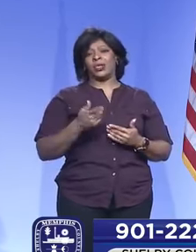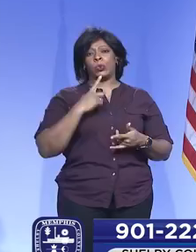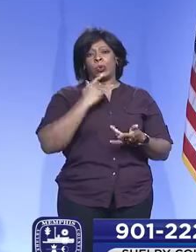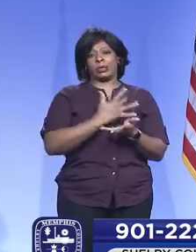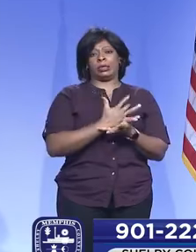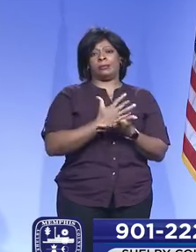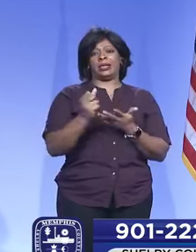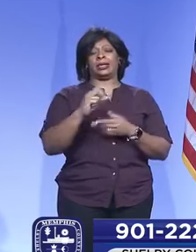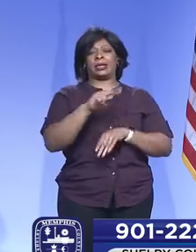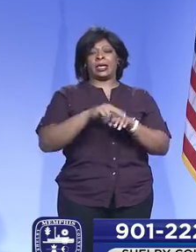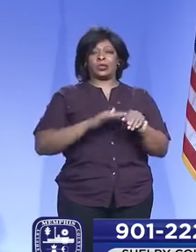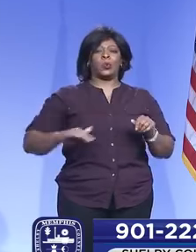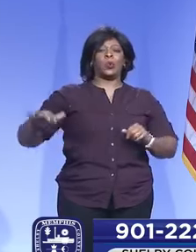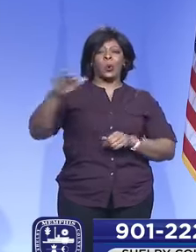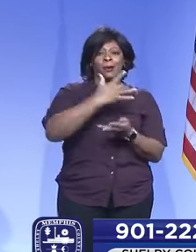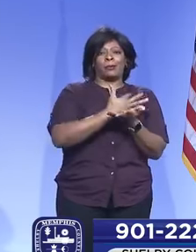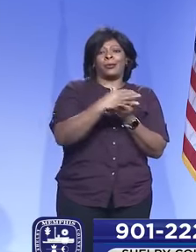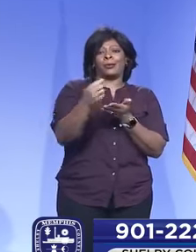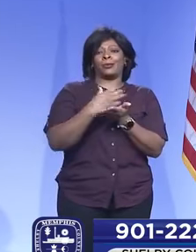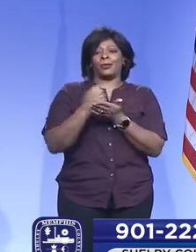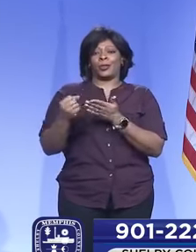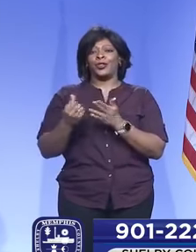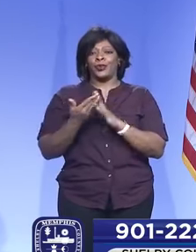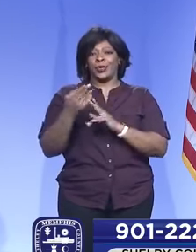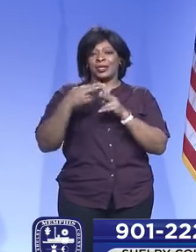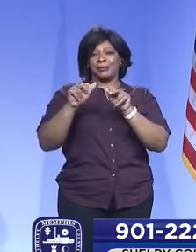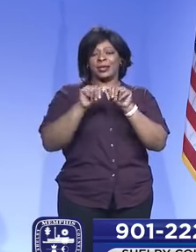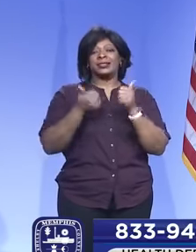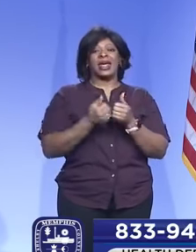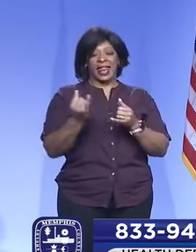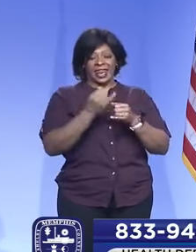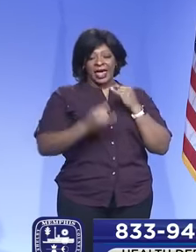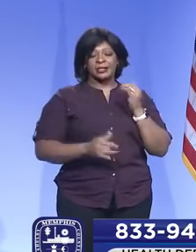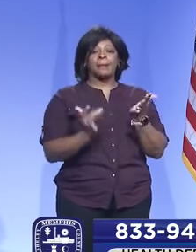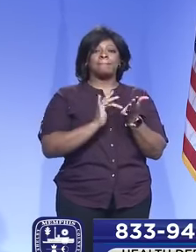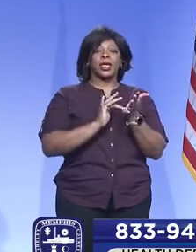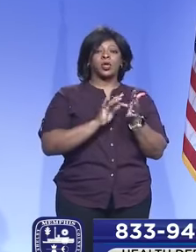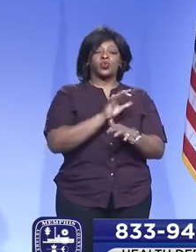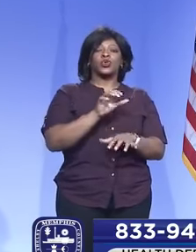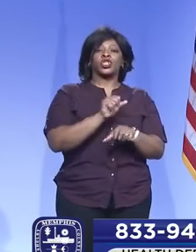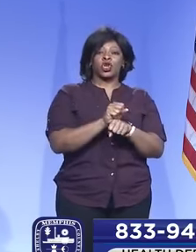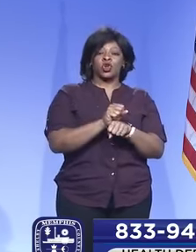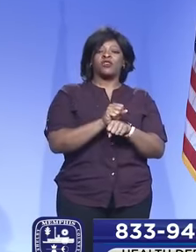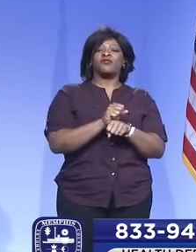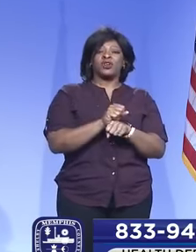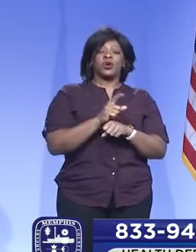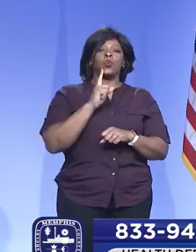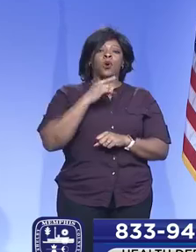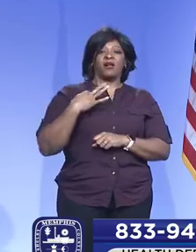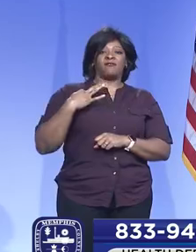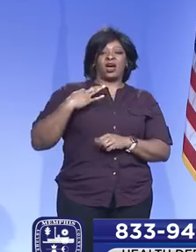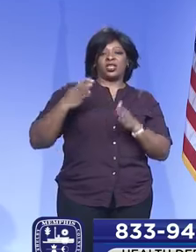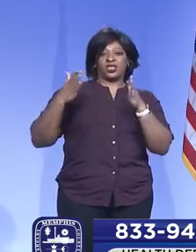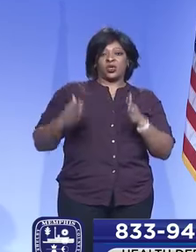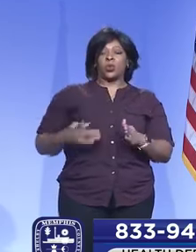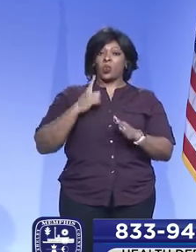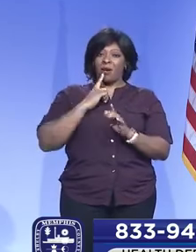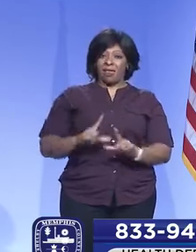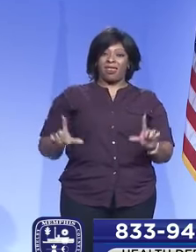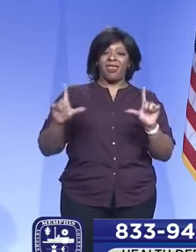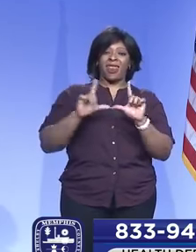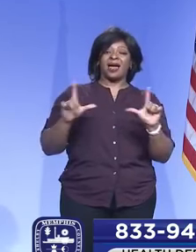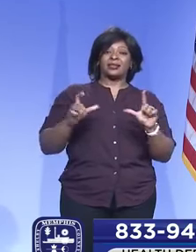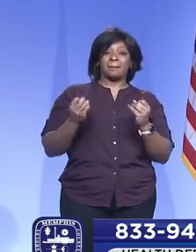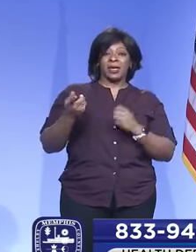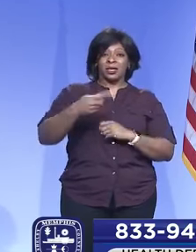depleted nationwide. And then the last is also the Medical Reserve Corps, which are volunteers who are licensed. Many